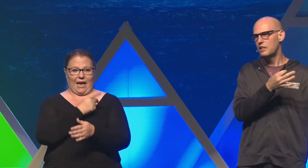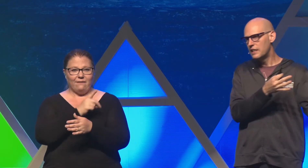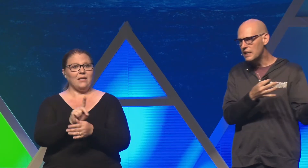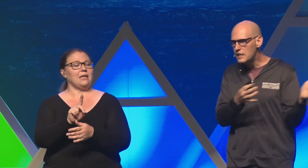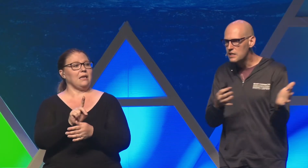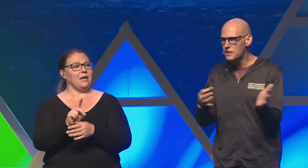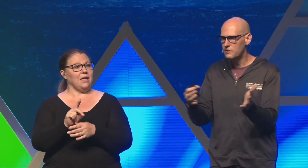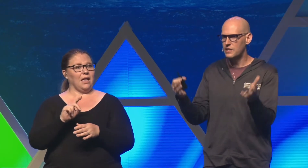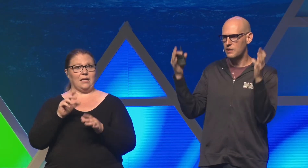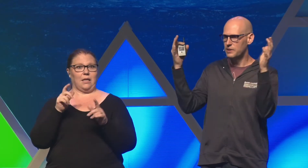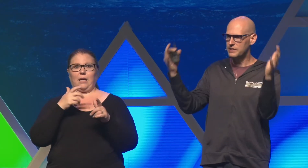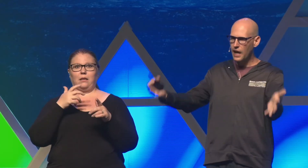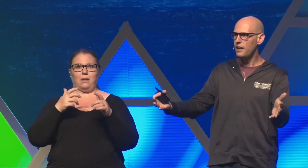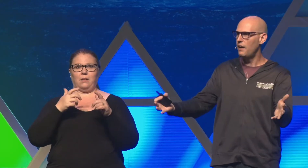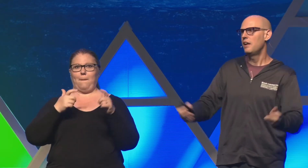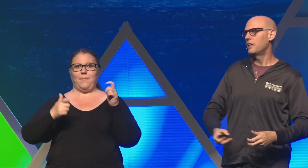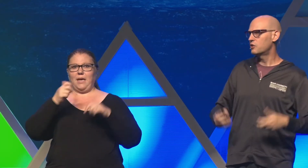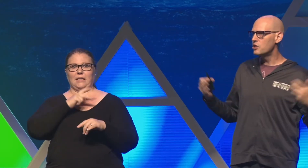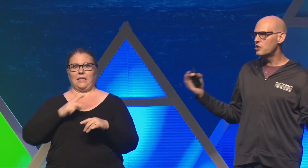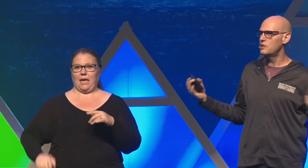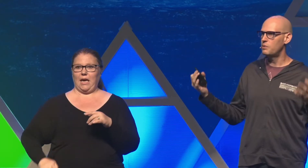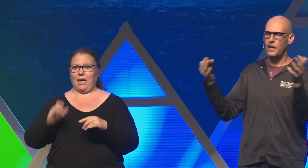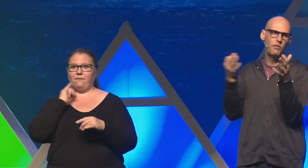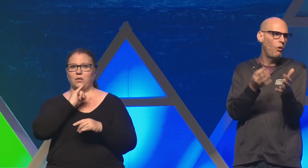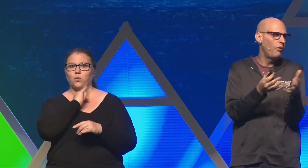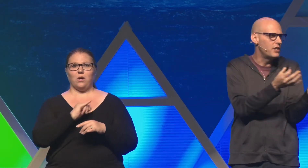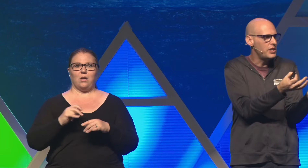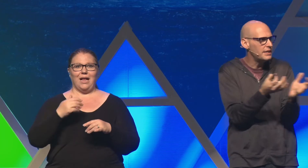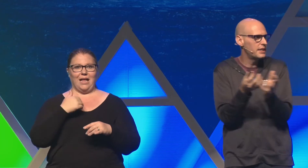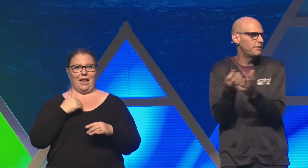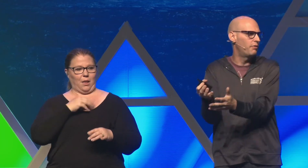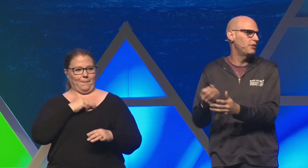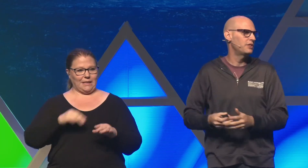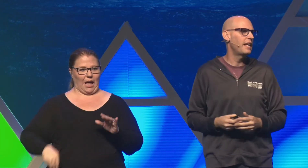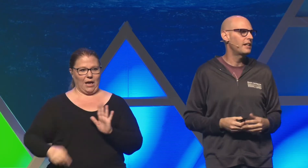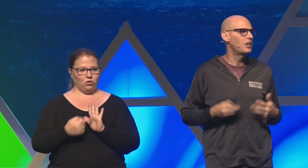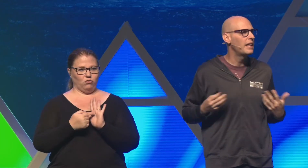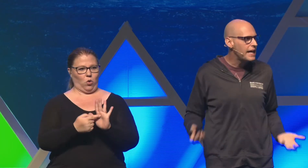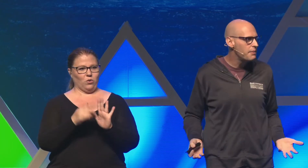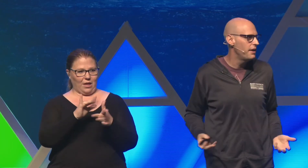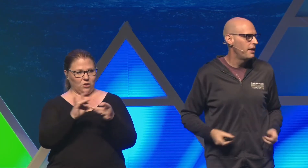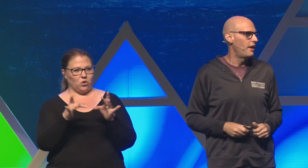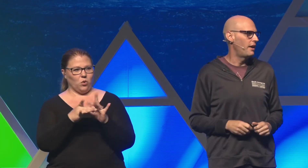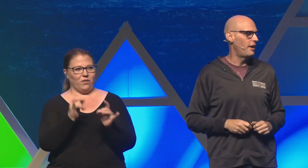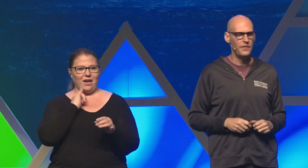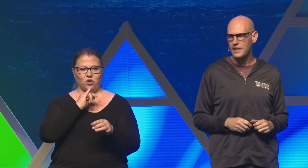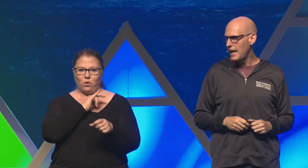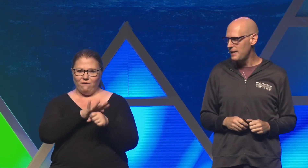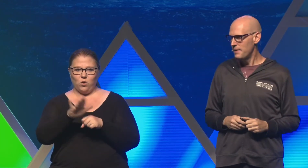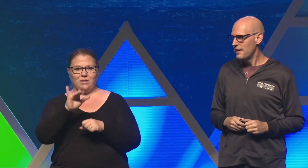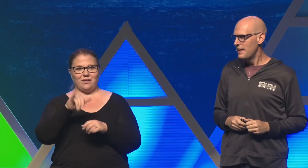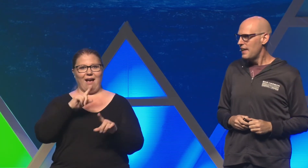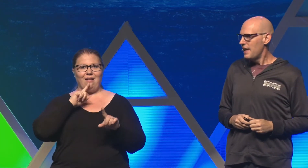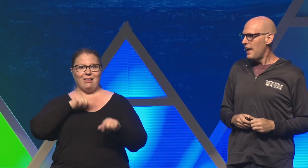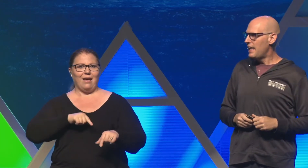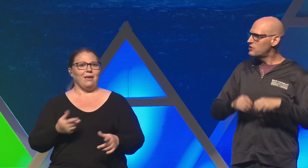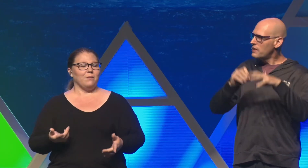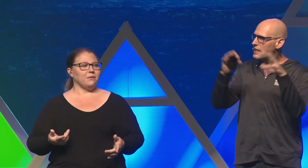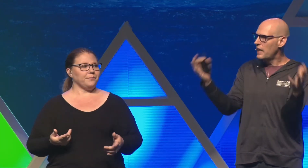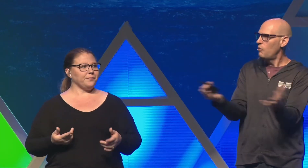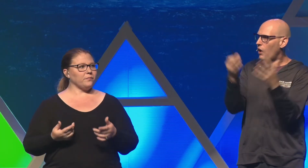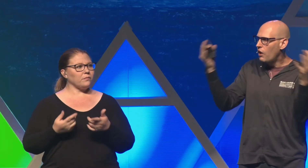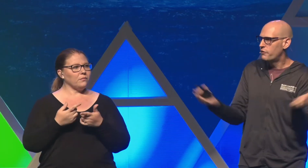whose lineage gives us the Messiah. As Christians, we kind of hold that Jesus fulfills that claim on the game.